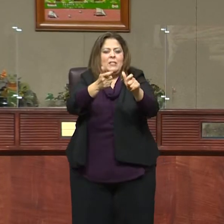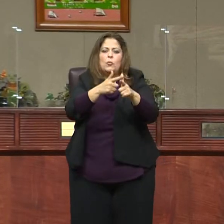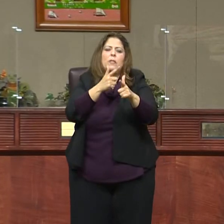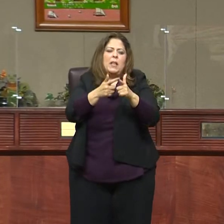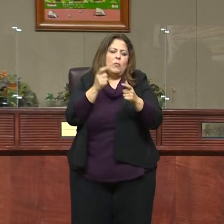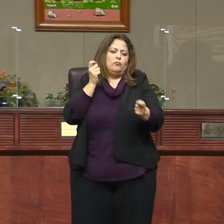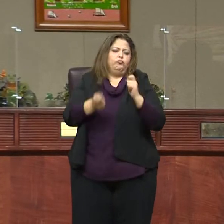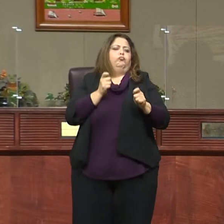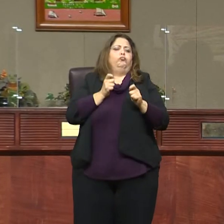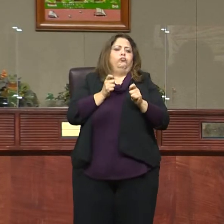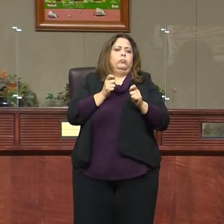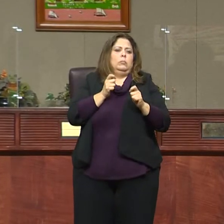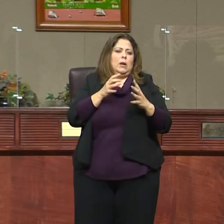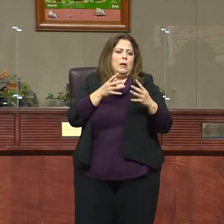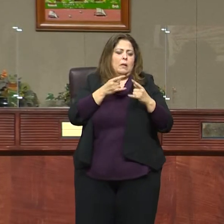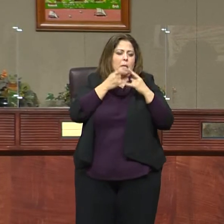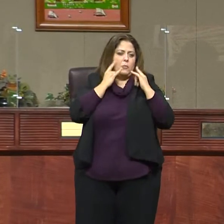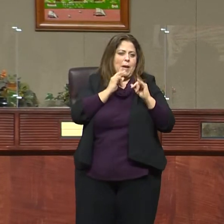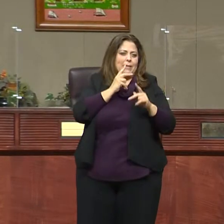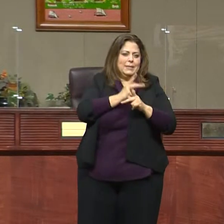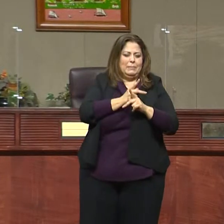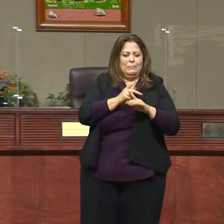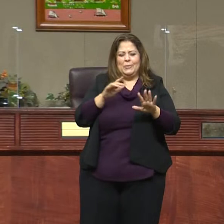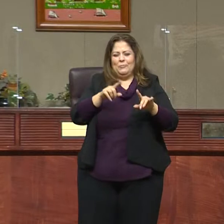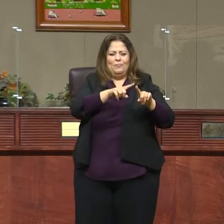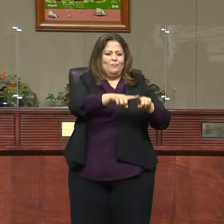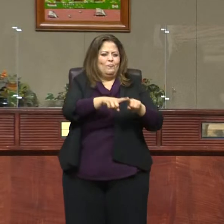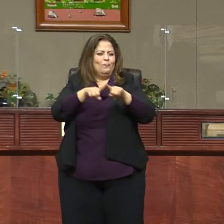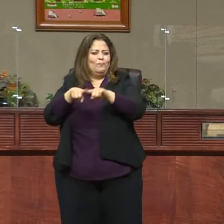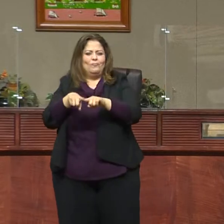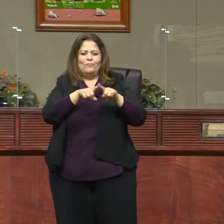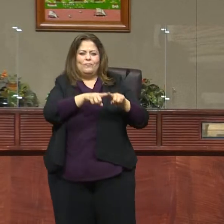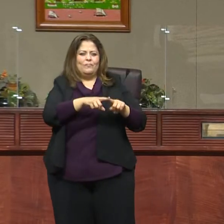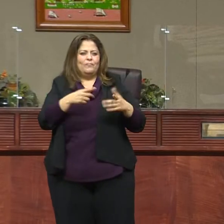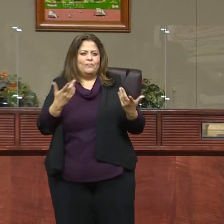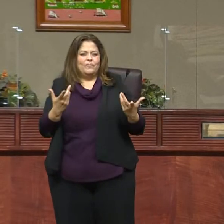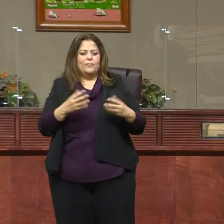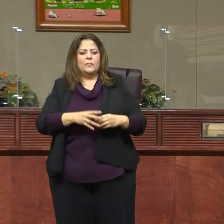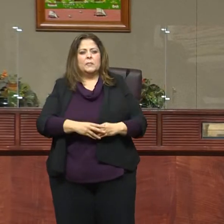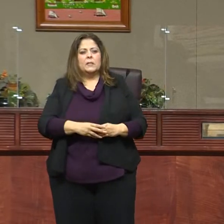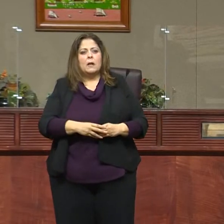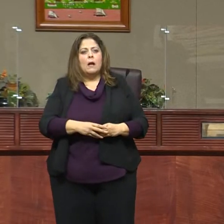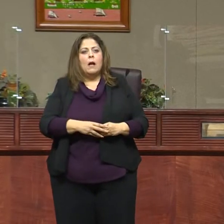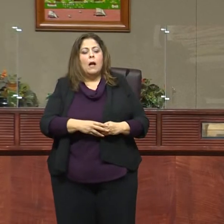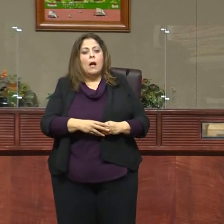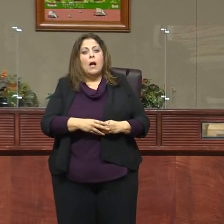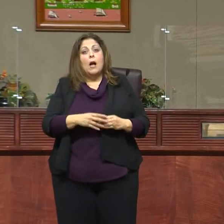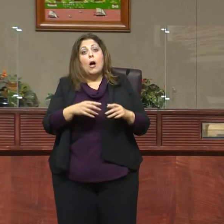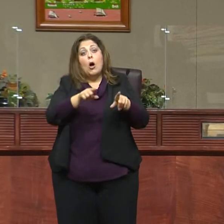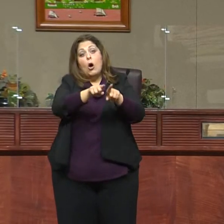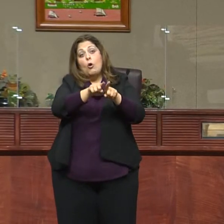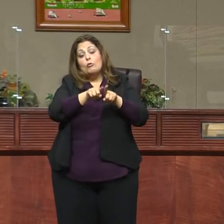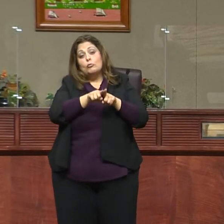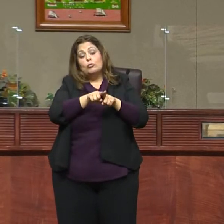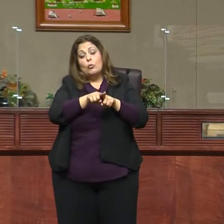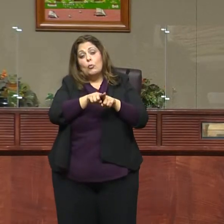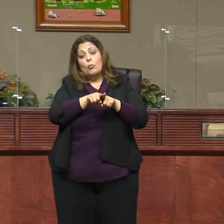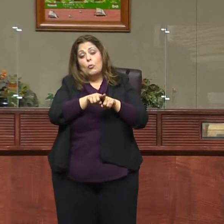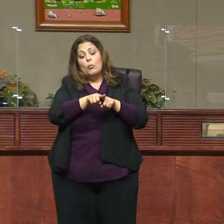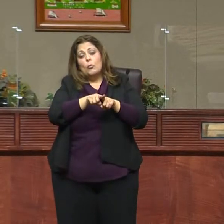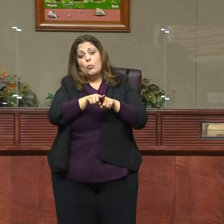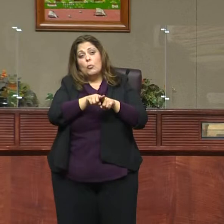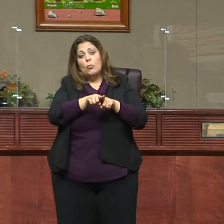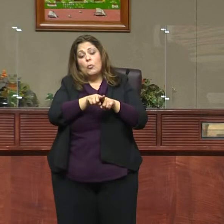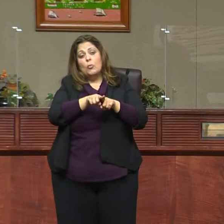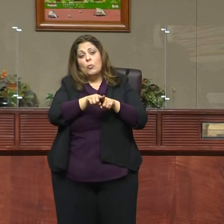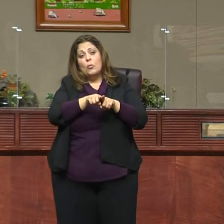We wouldn't do that. The fact that we are also seeing a slight slowdown in the